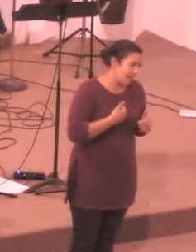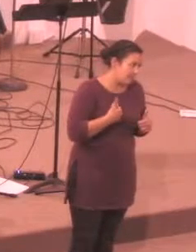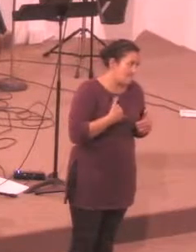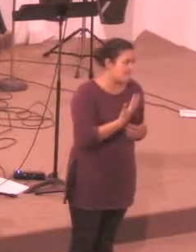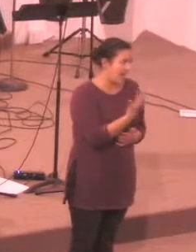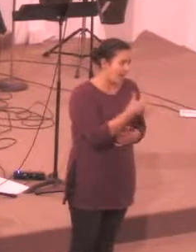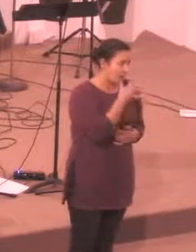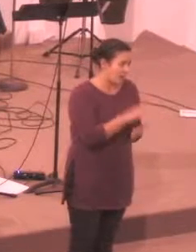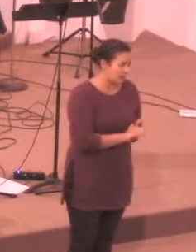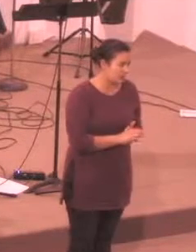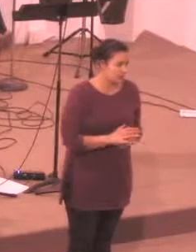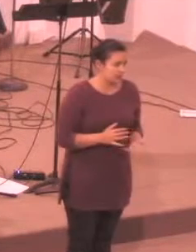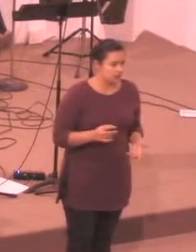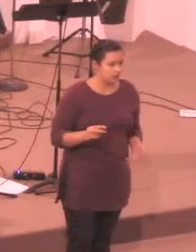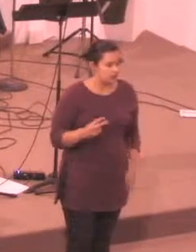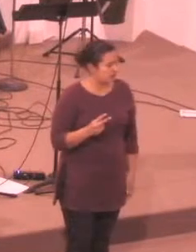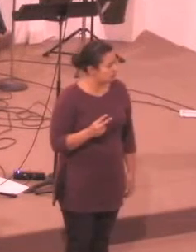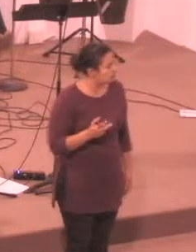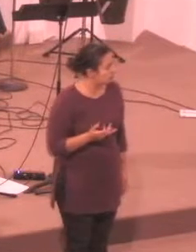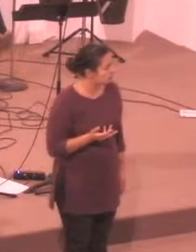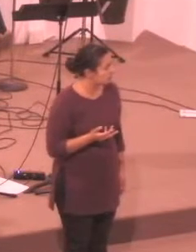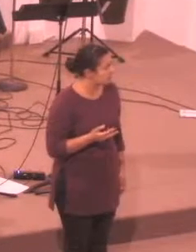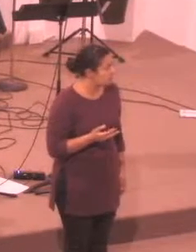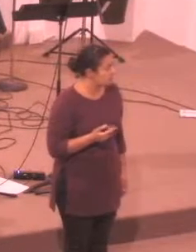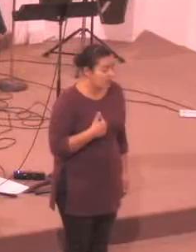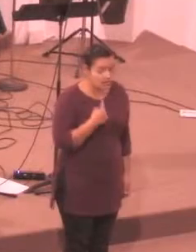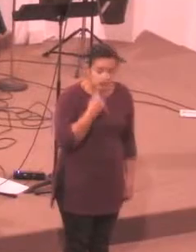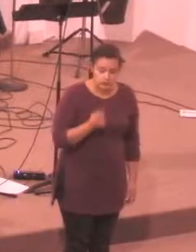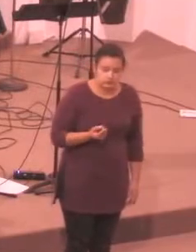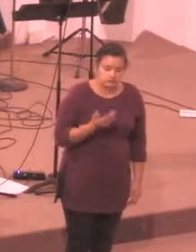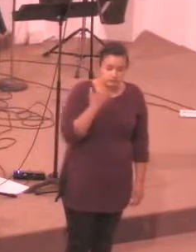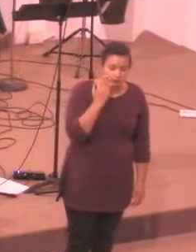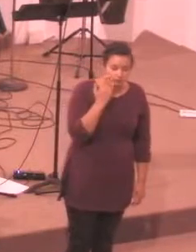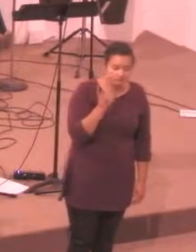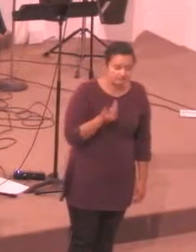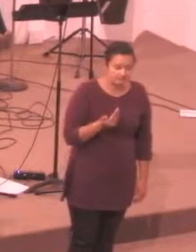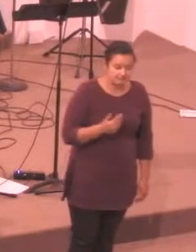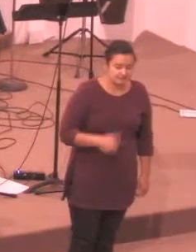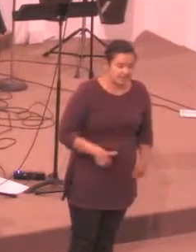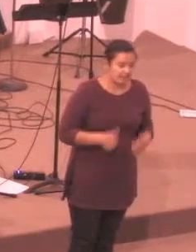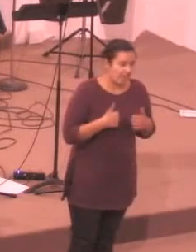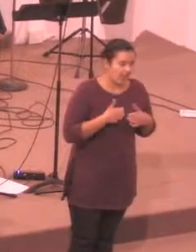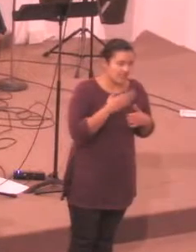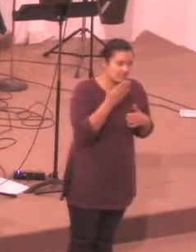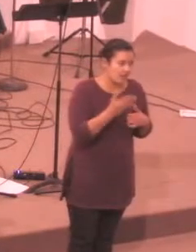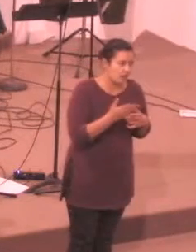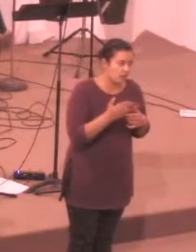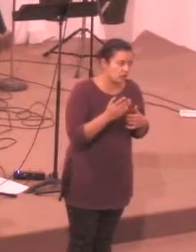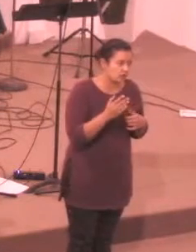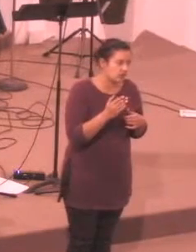And she kind of looked at me a little bit, and I said, you know, life's never so bad